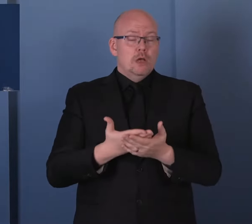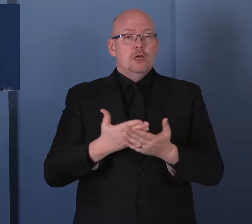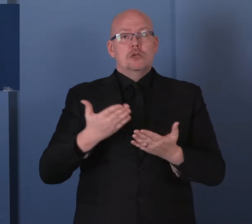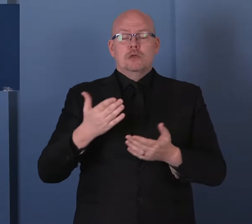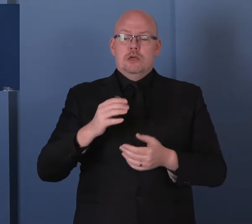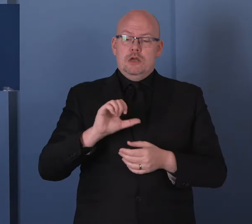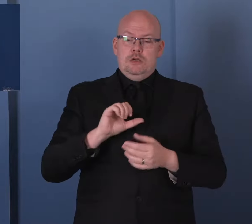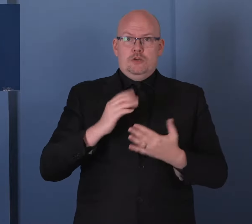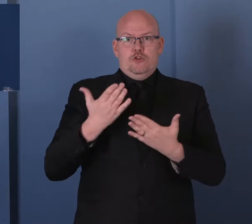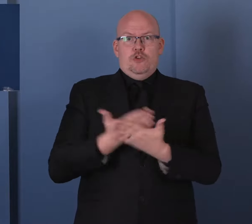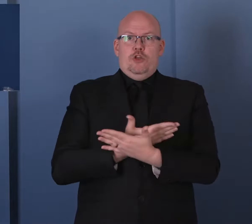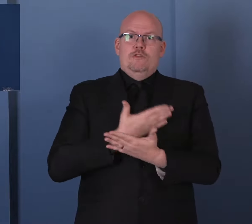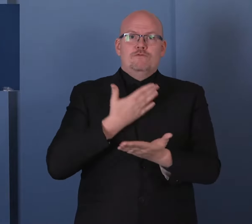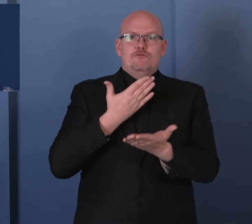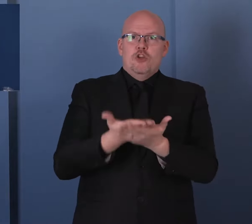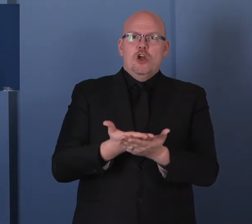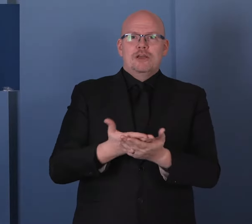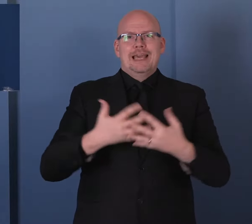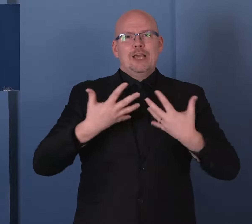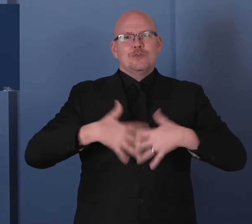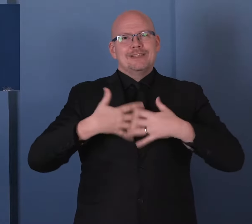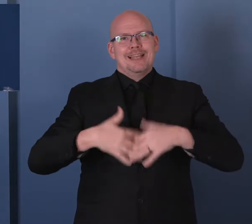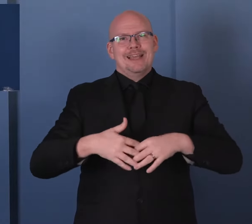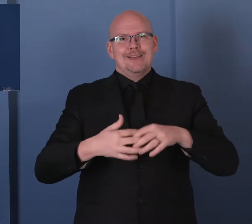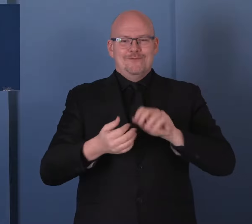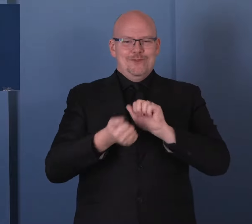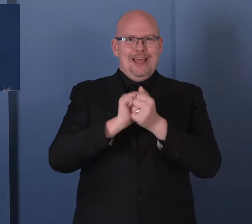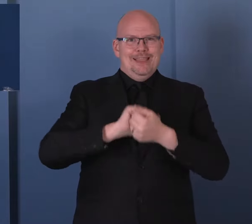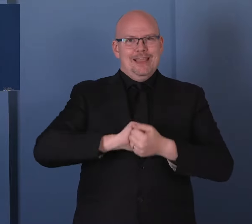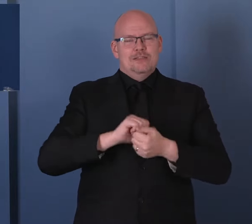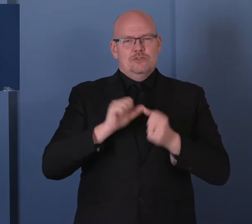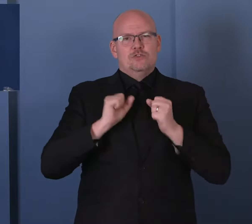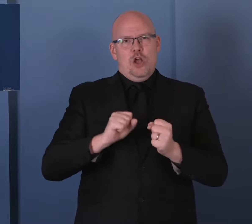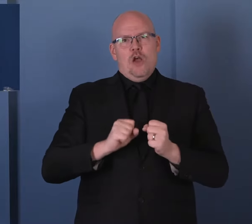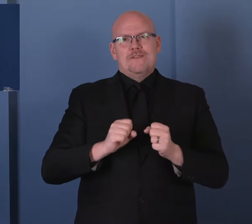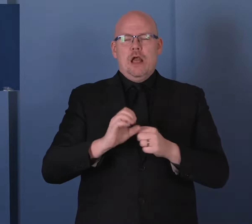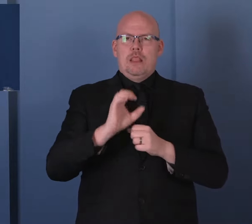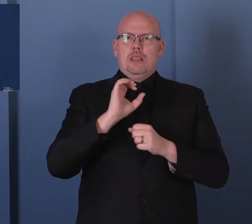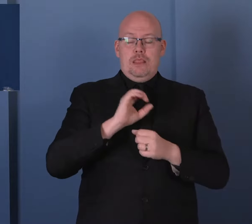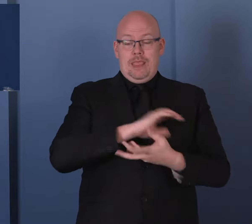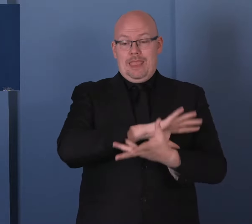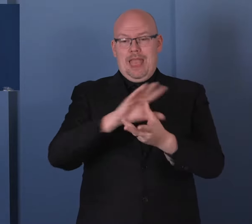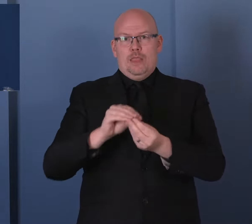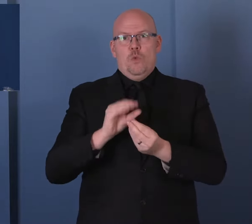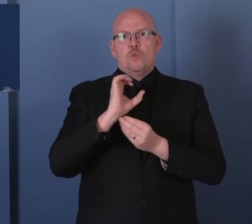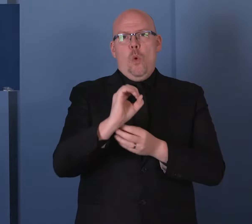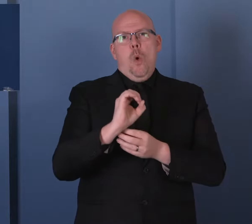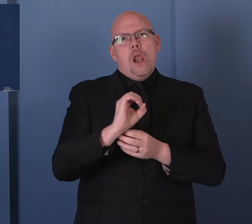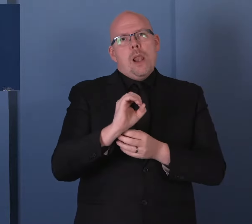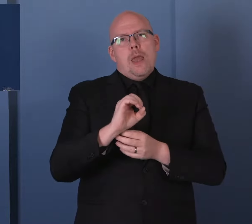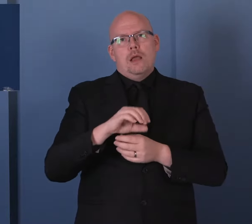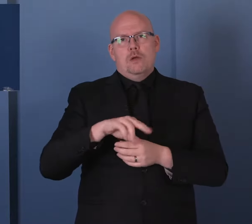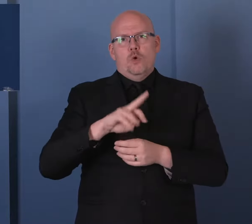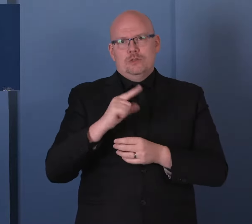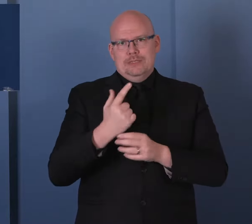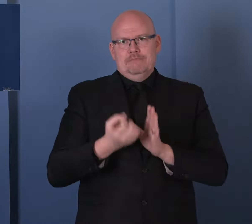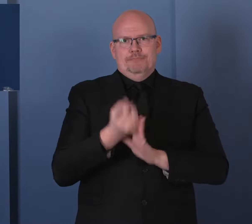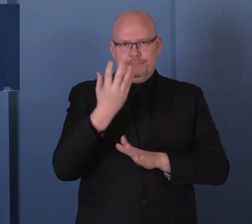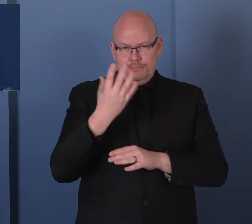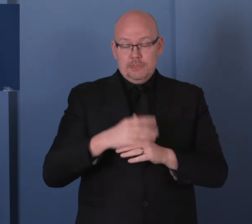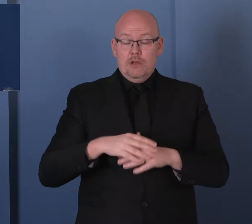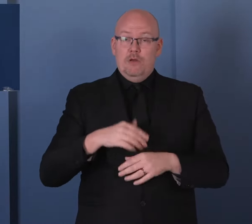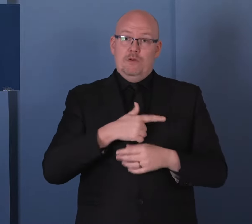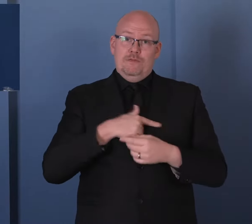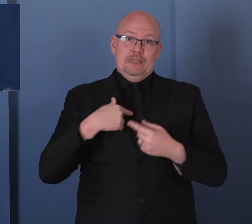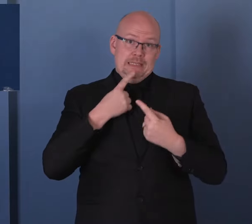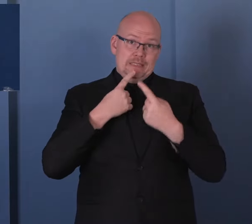Deal industrial plan for the net zero age, which is being analysed as we speak.